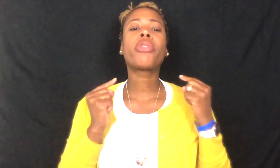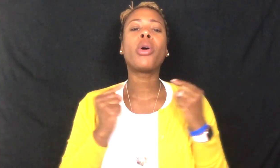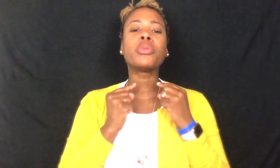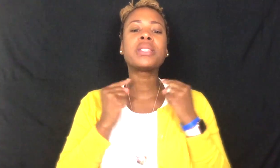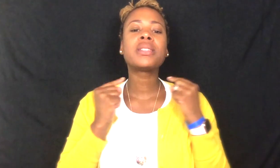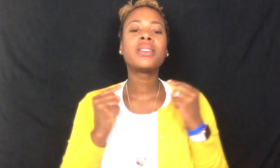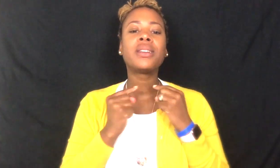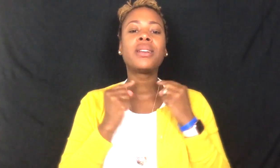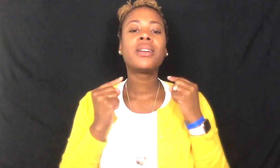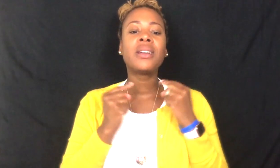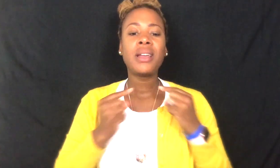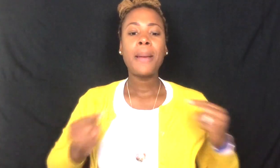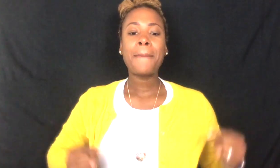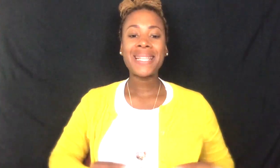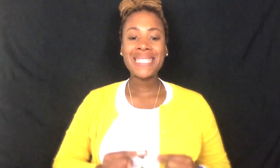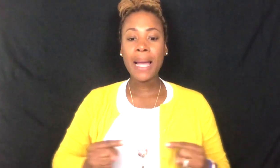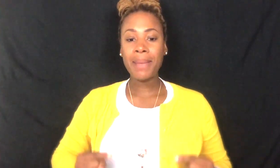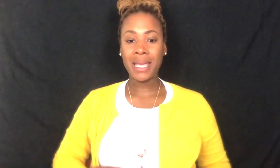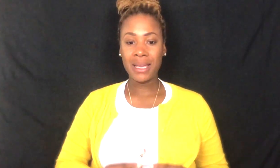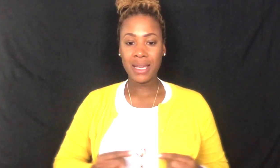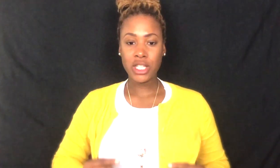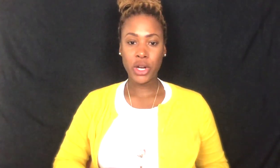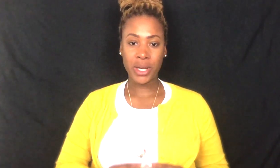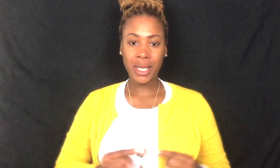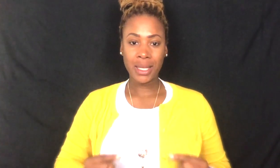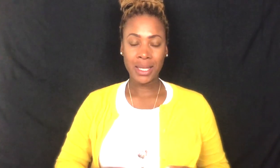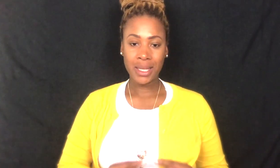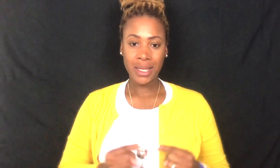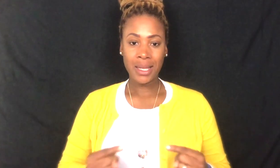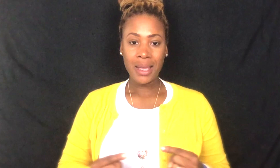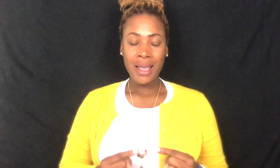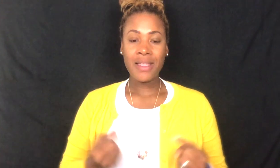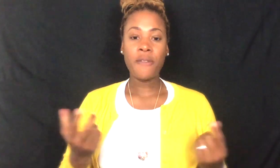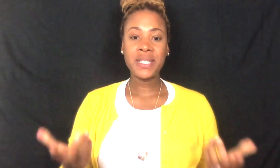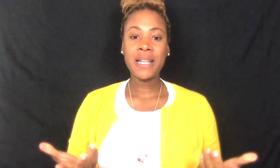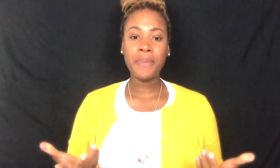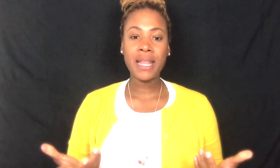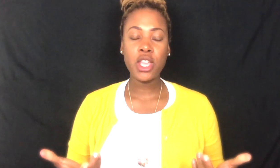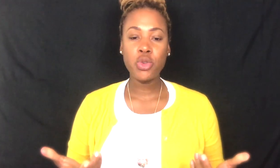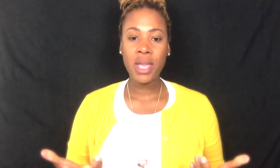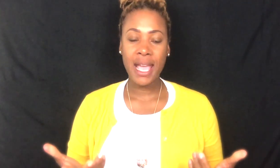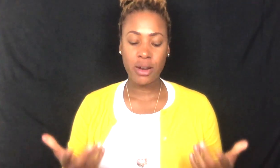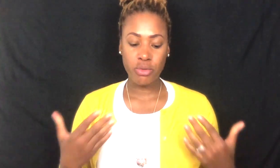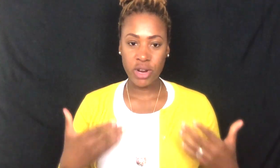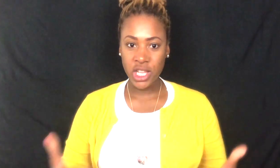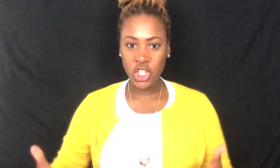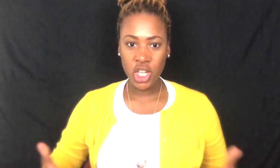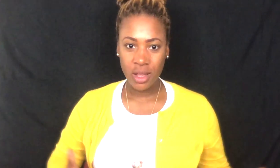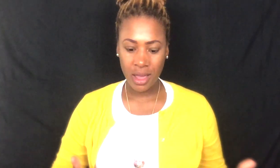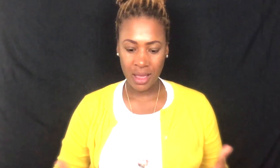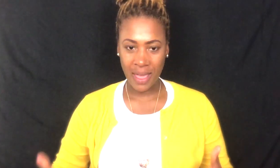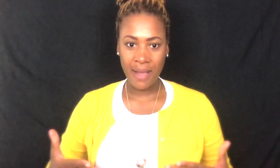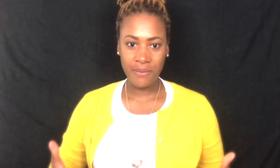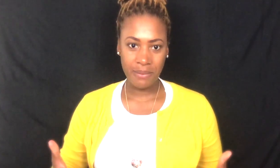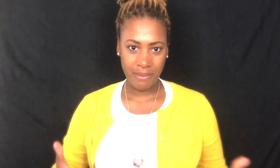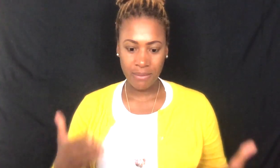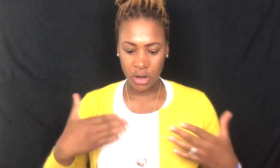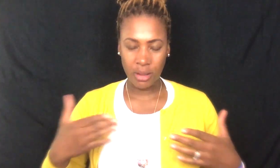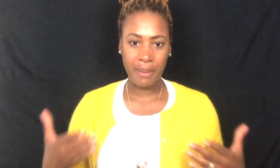throat. My tummy is hurting. Now, if it's something that you can't reach and that, like maybe